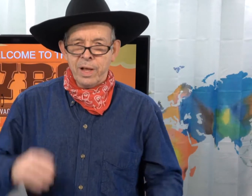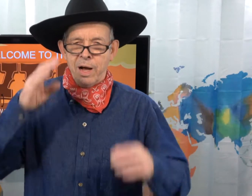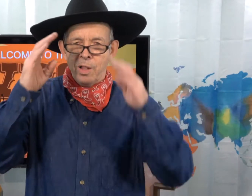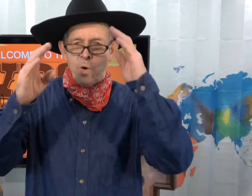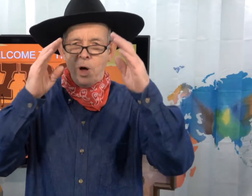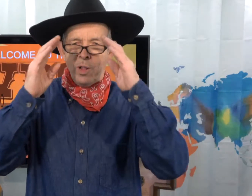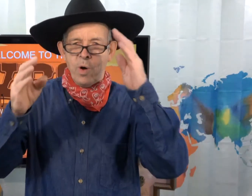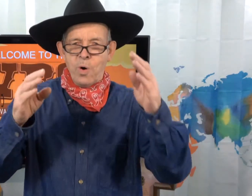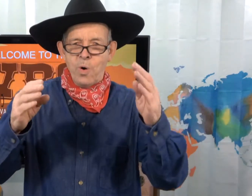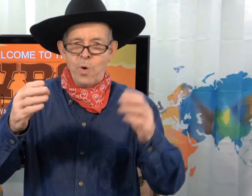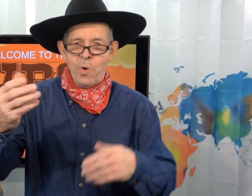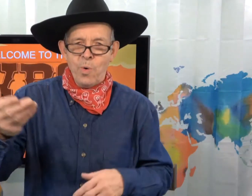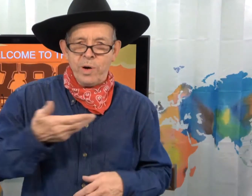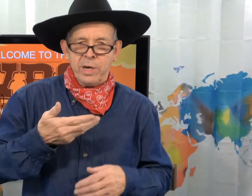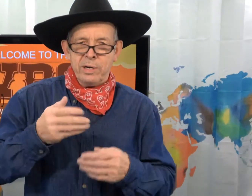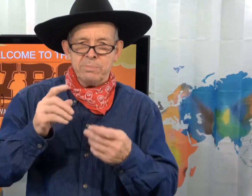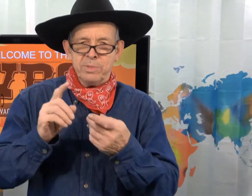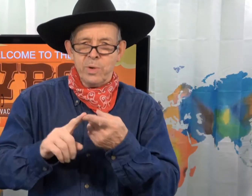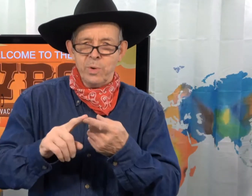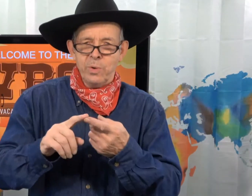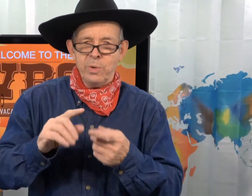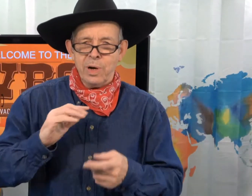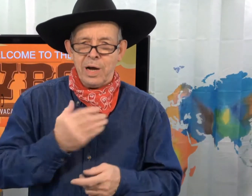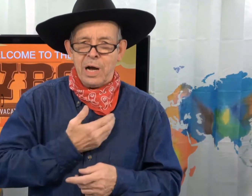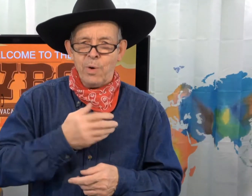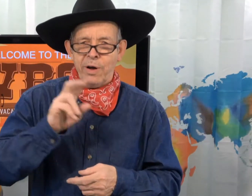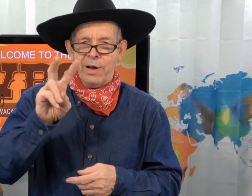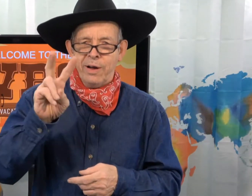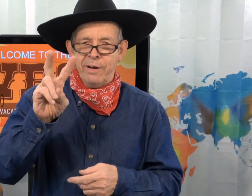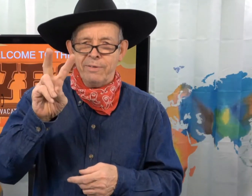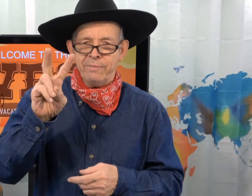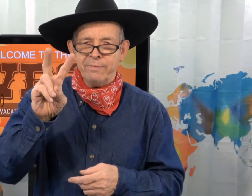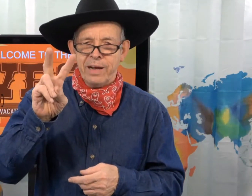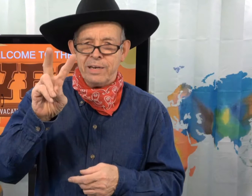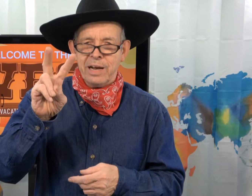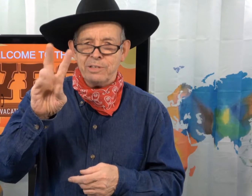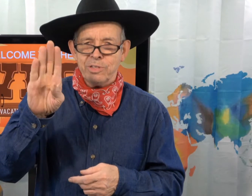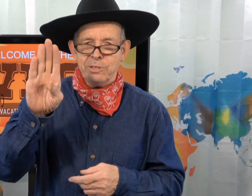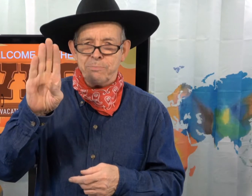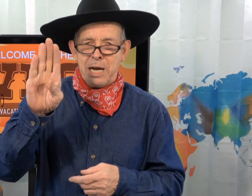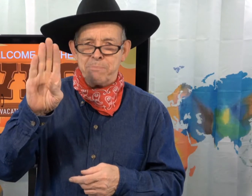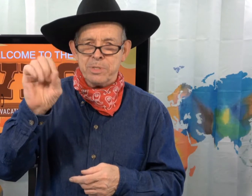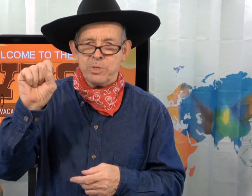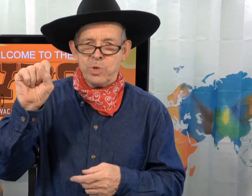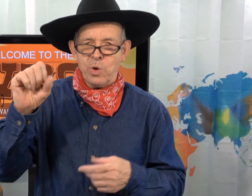Hello, hello! Welcome to our Vacation Bible School.